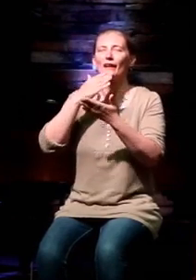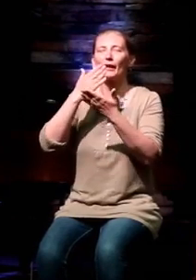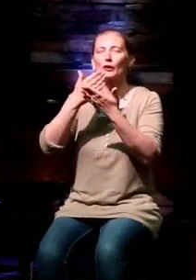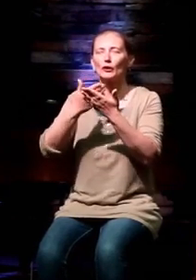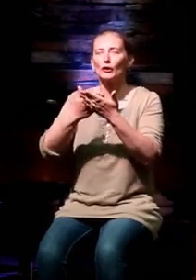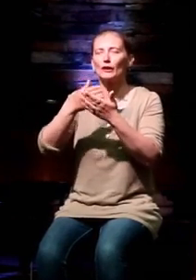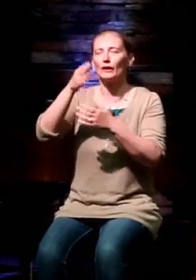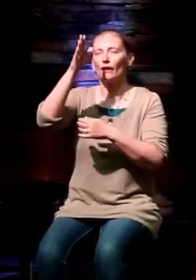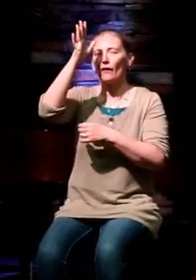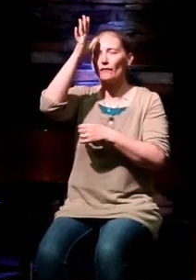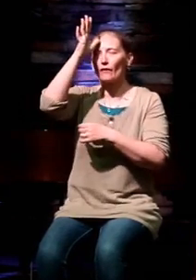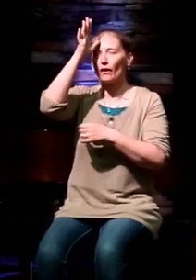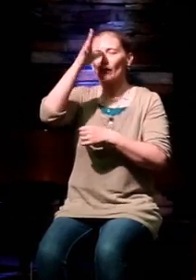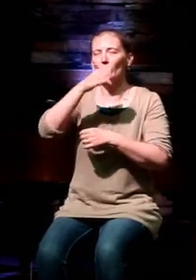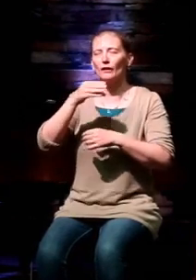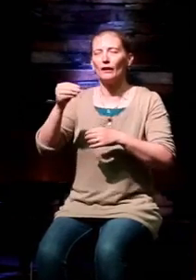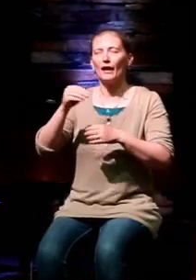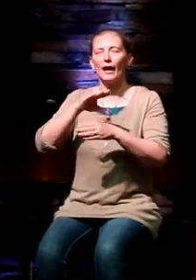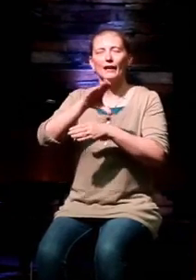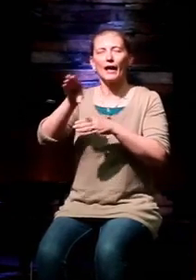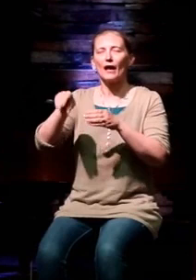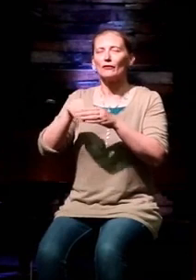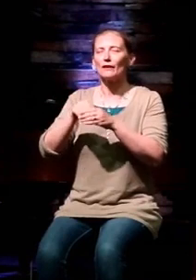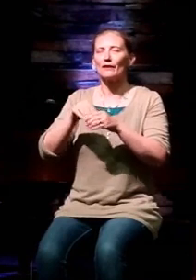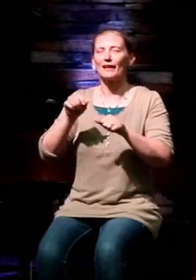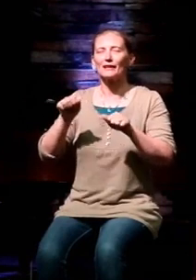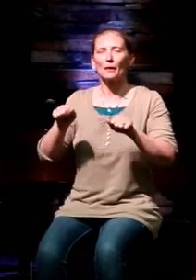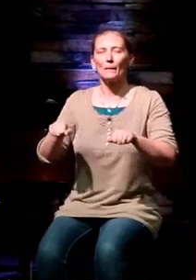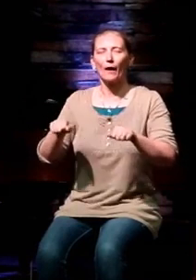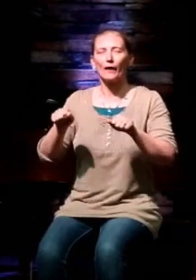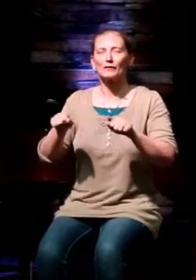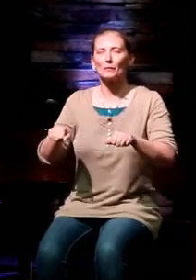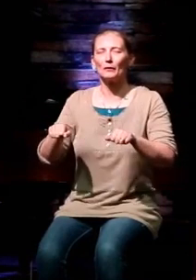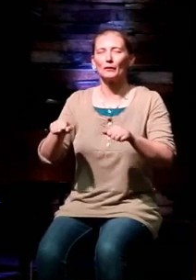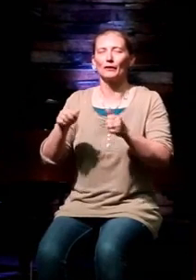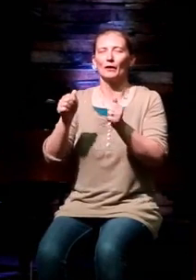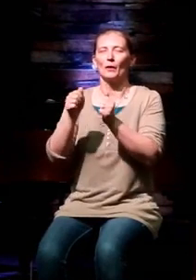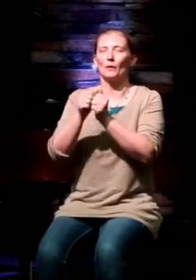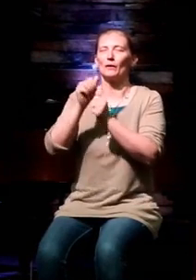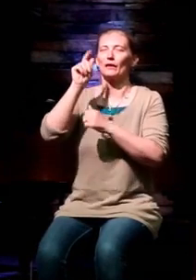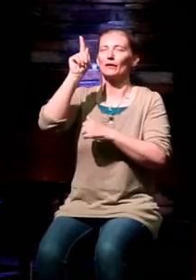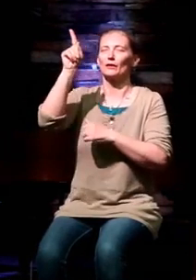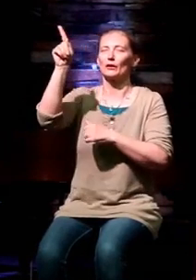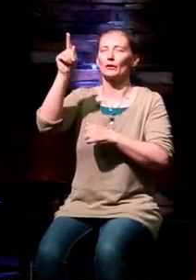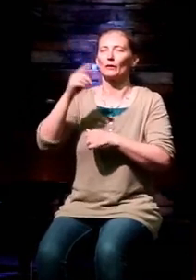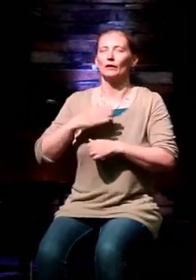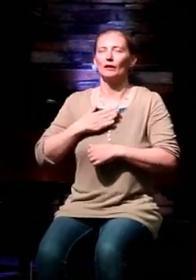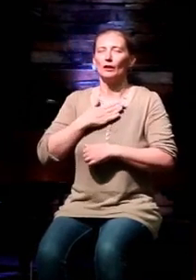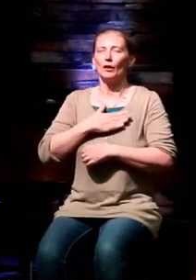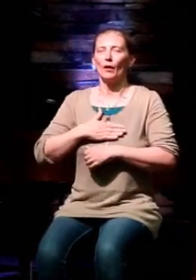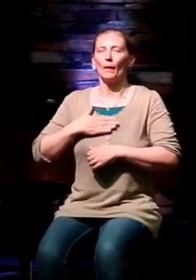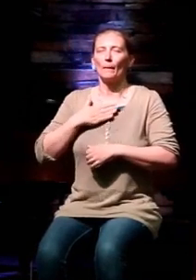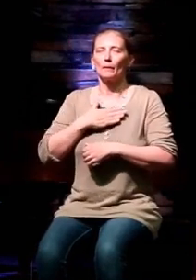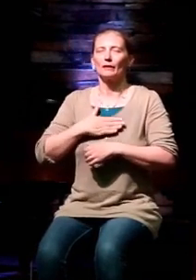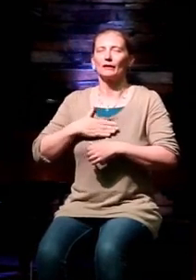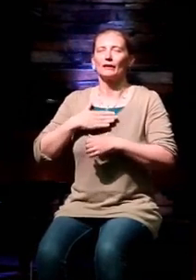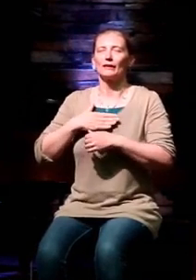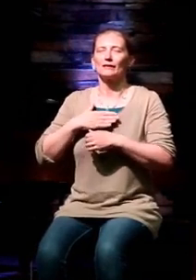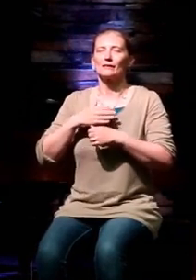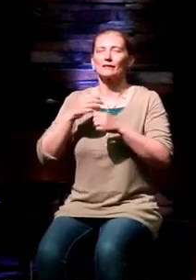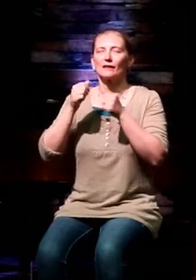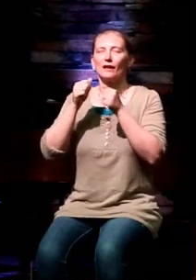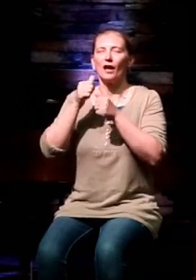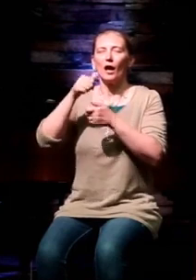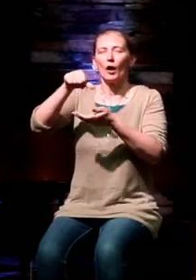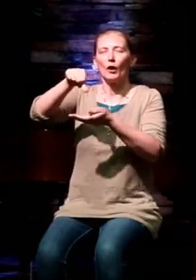all things are possible with you. So, Lord, I ask that you would bless and anoint this message today, that it would bring truth into our hearts